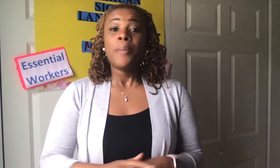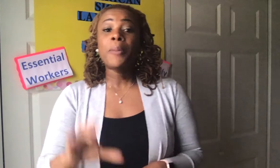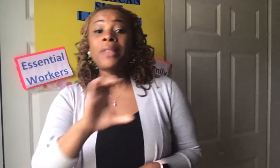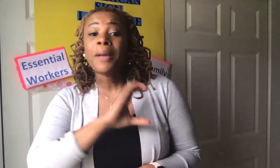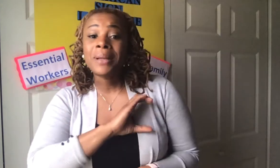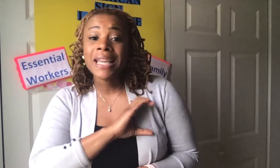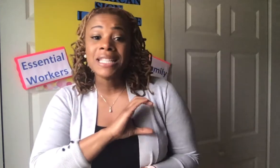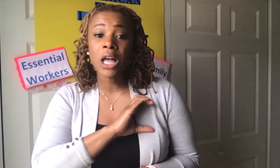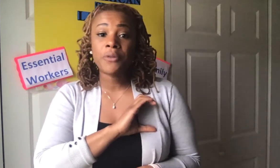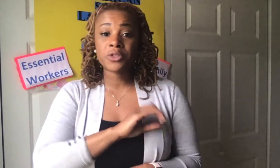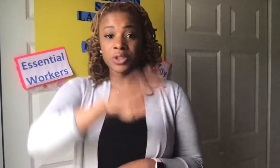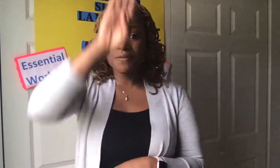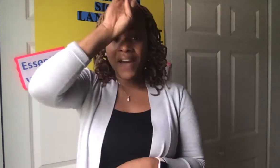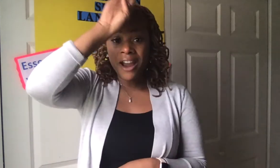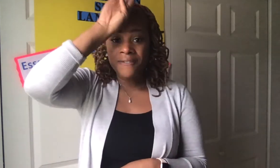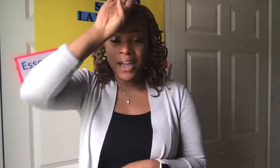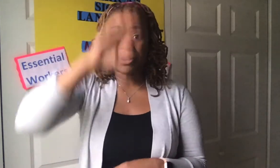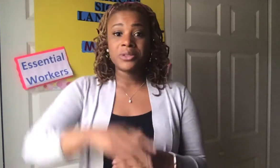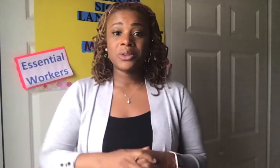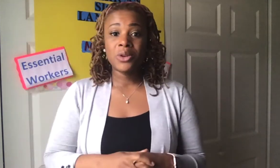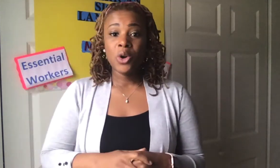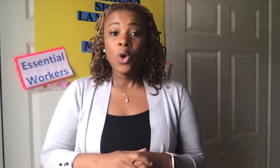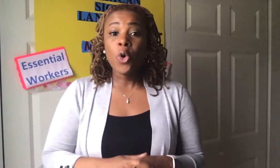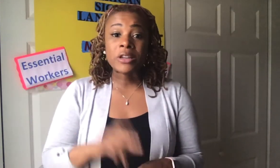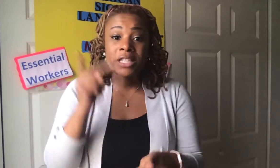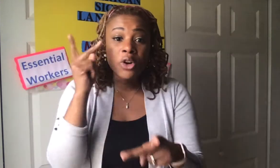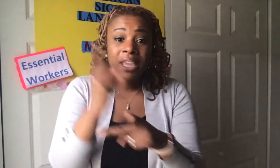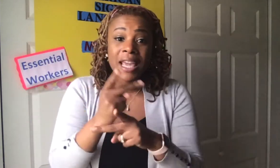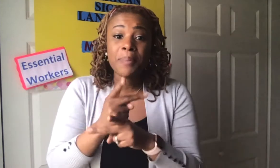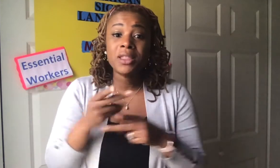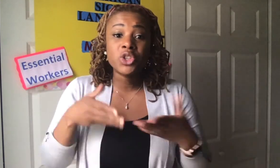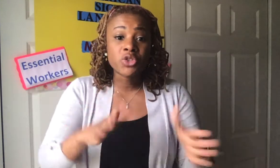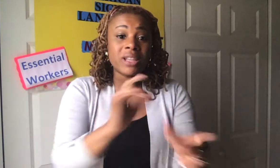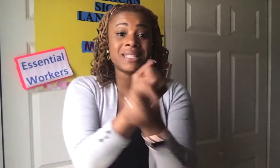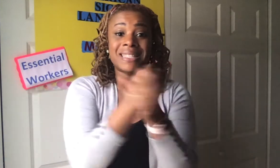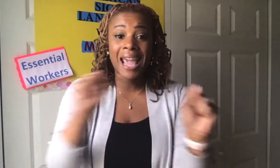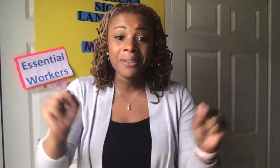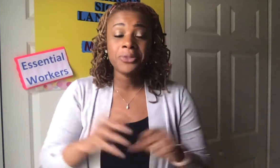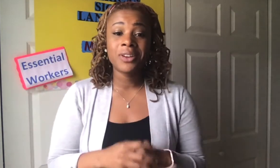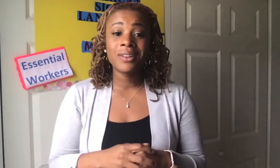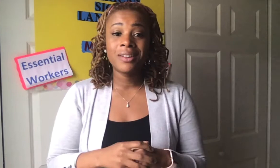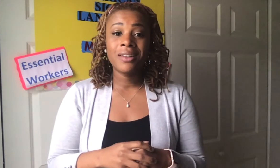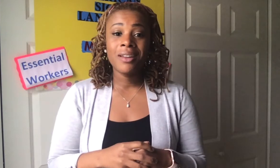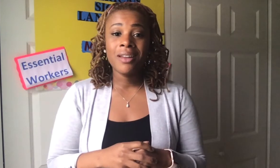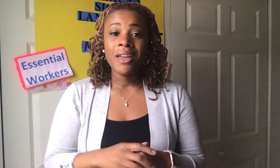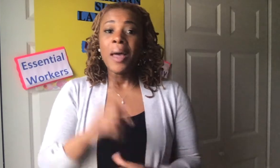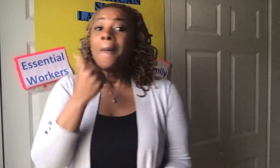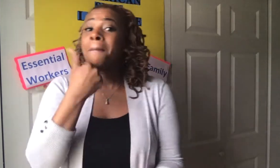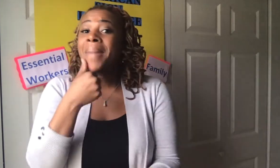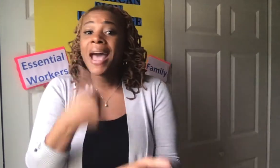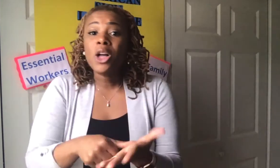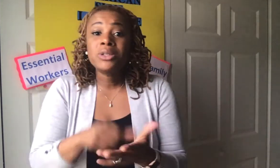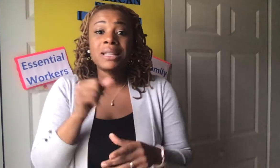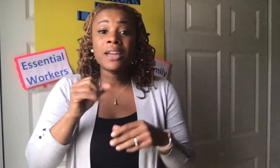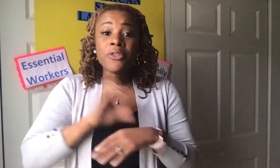like police officers and firefighters who are still keeping the streets safe. Mail delivery